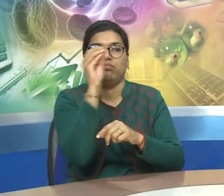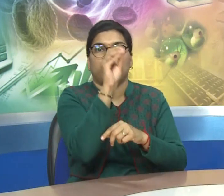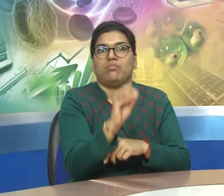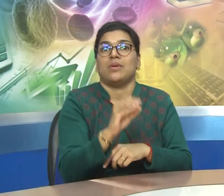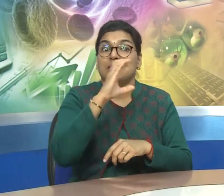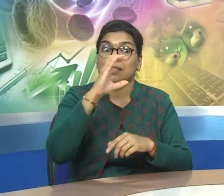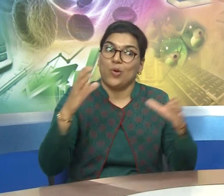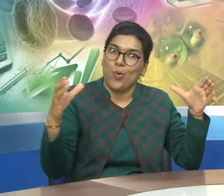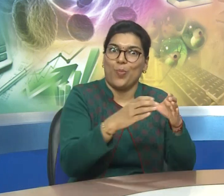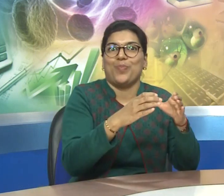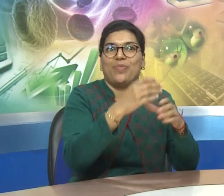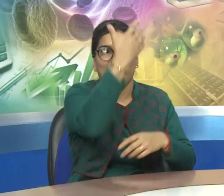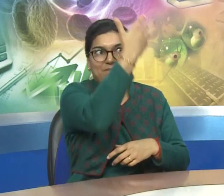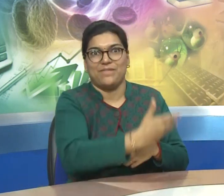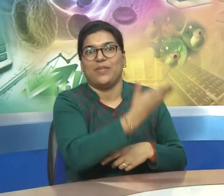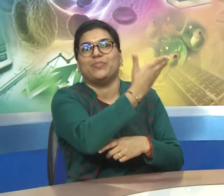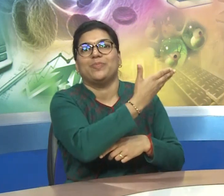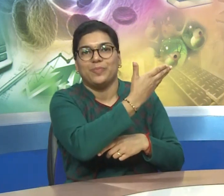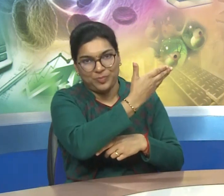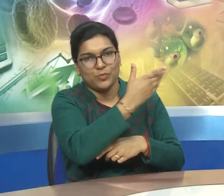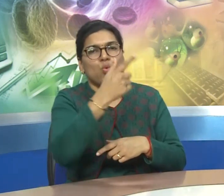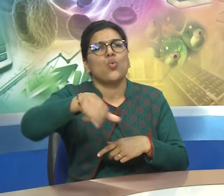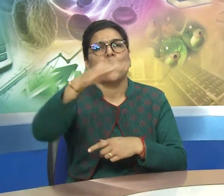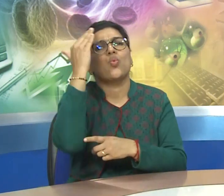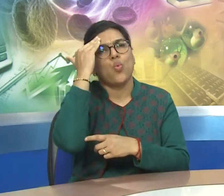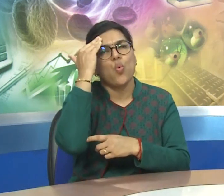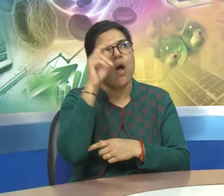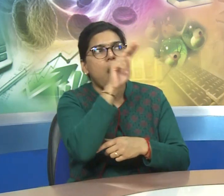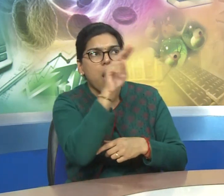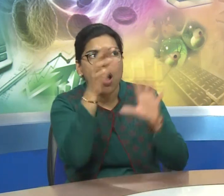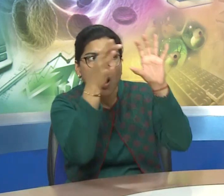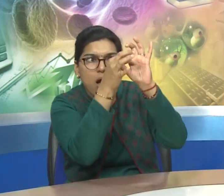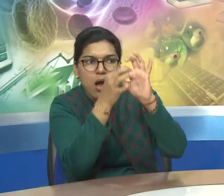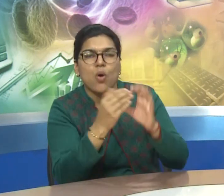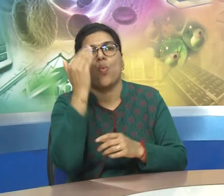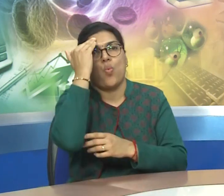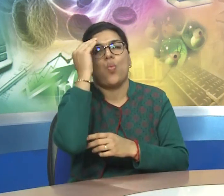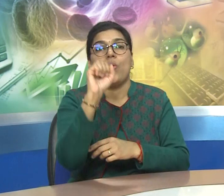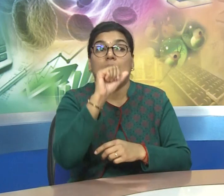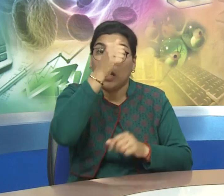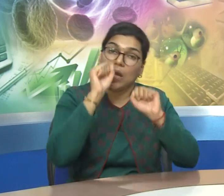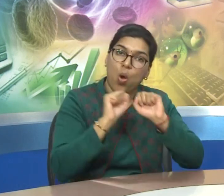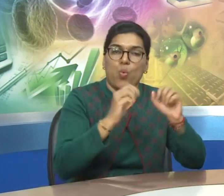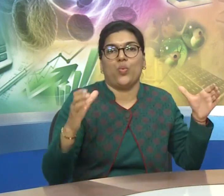So you all can look at all these examples closely.